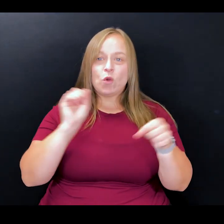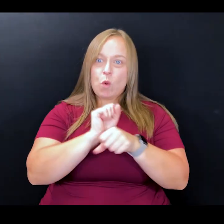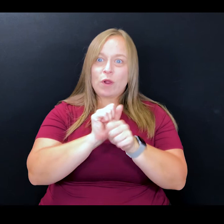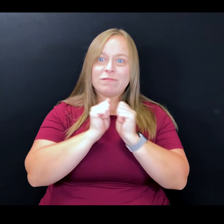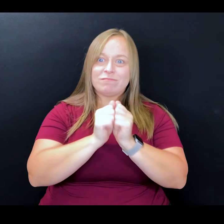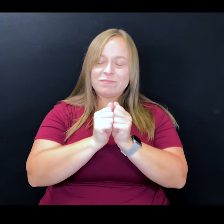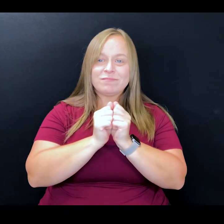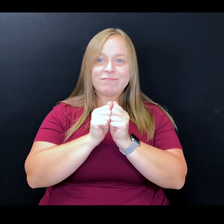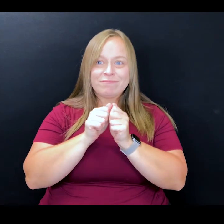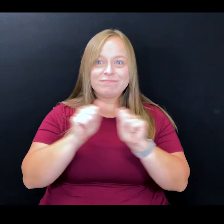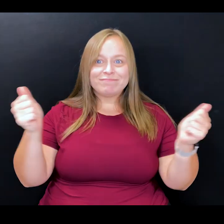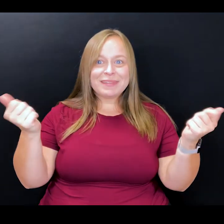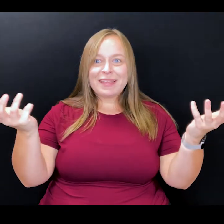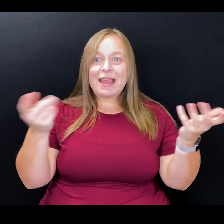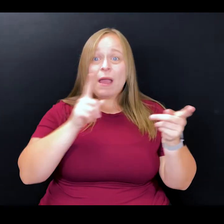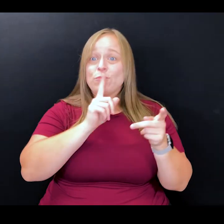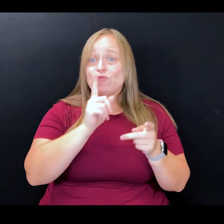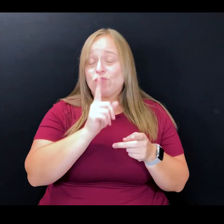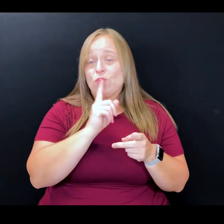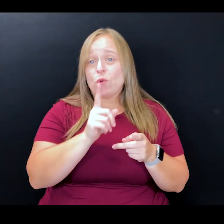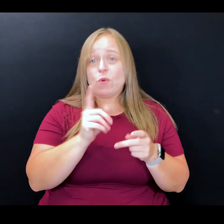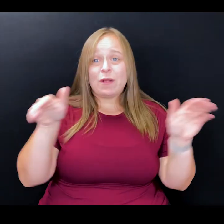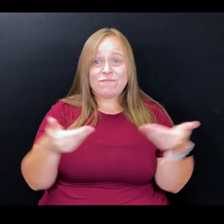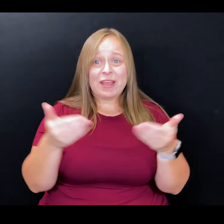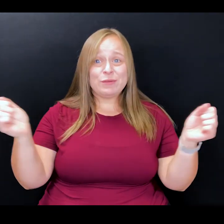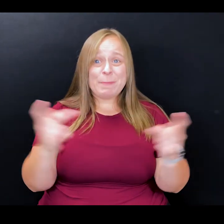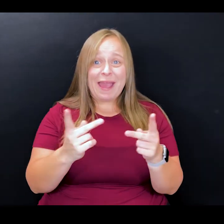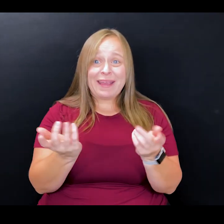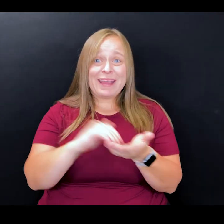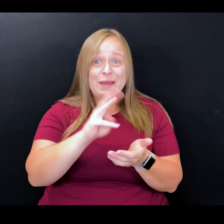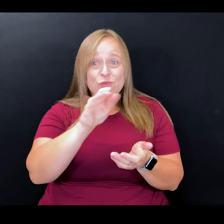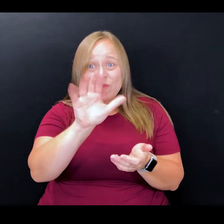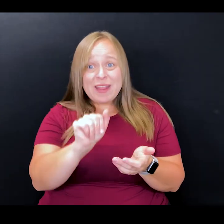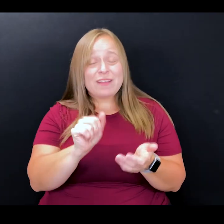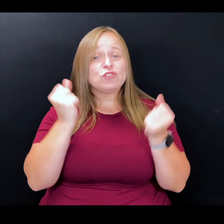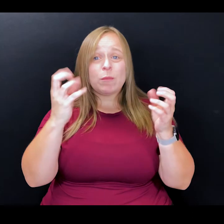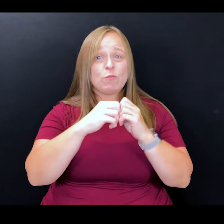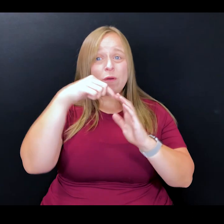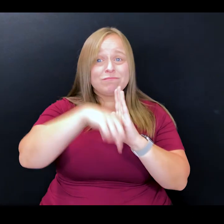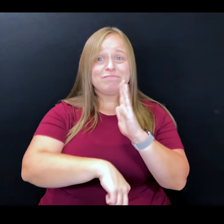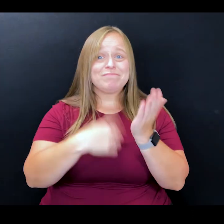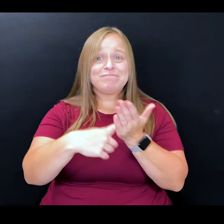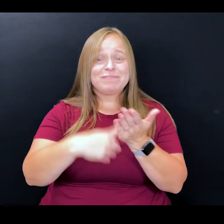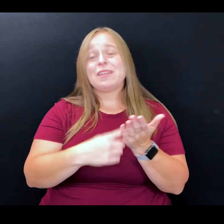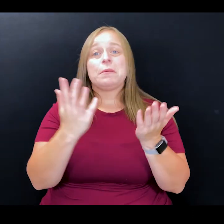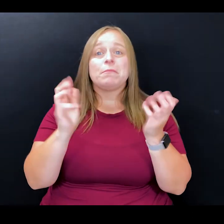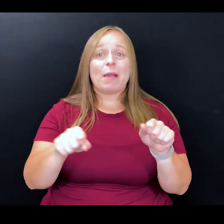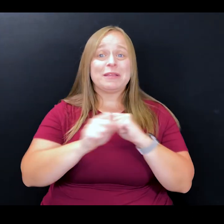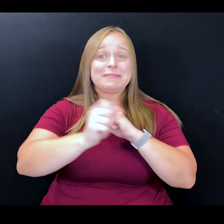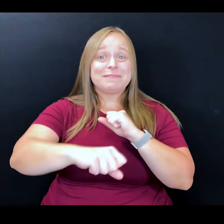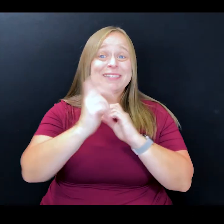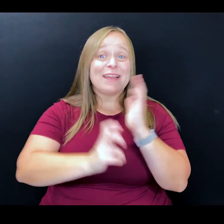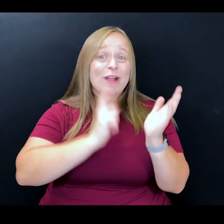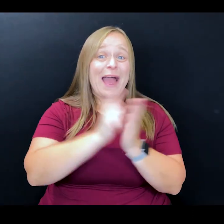on. And I'm sure that we will invite you back again, Maria. There's so much more to talk to. I think probably we could talk for